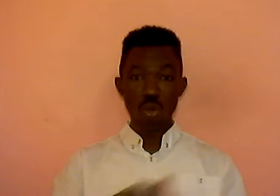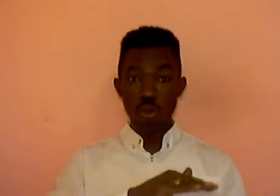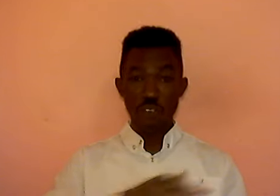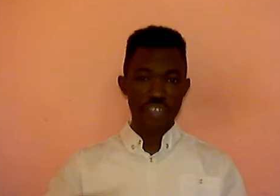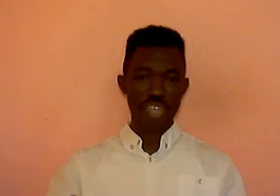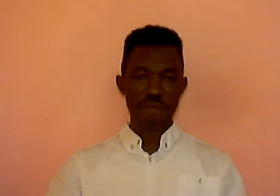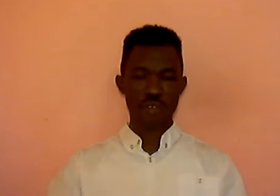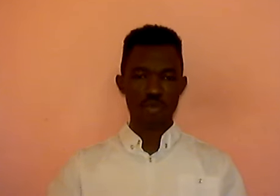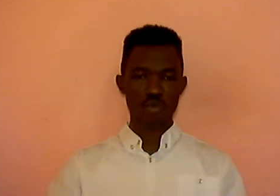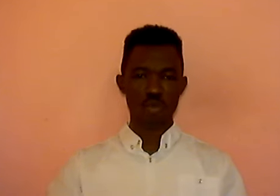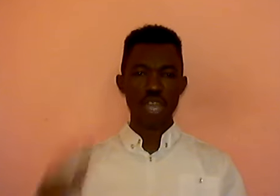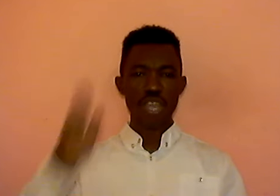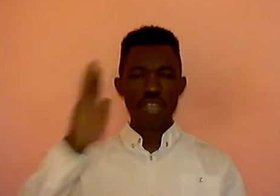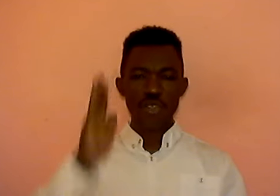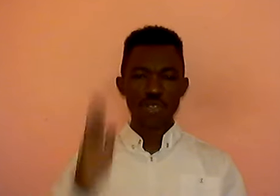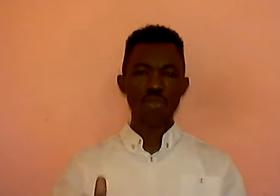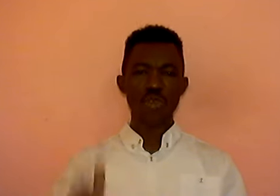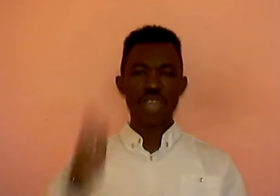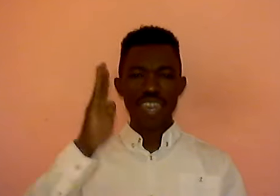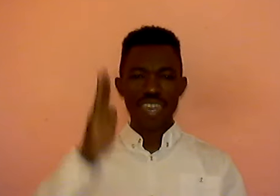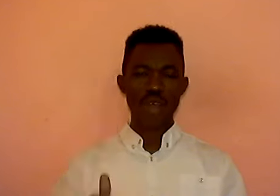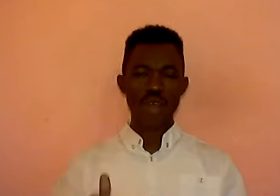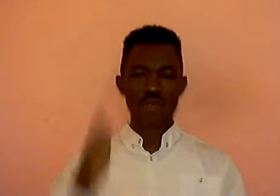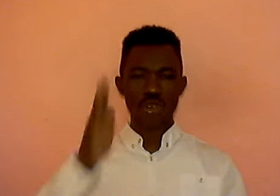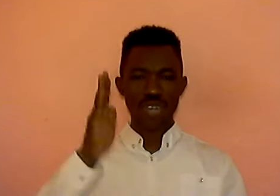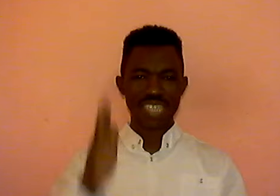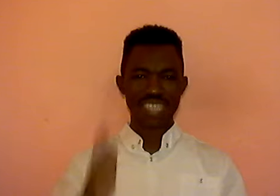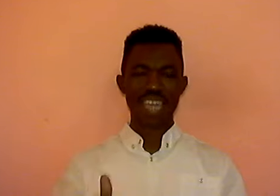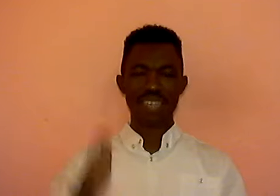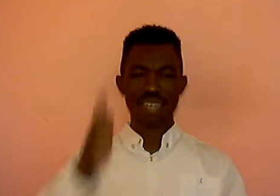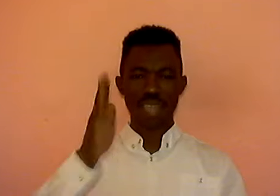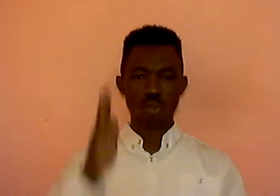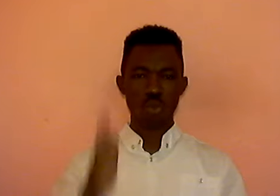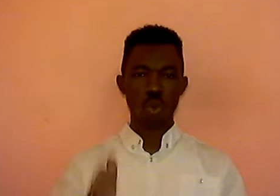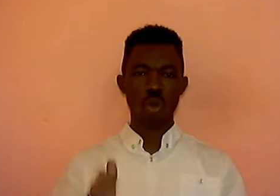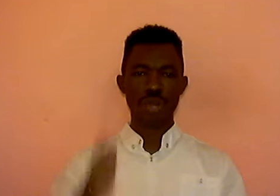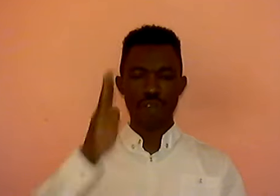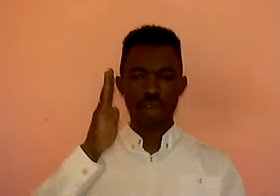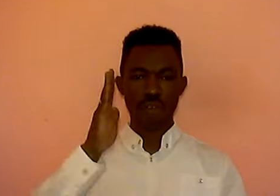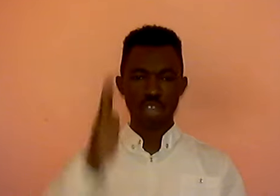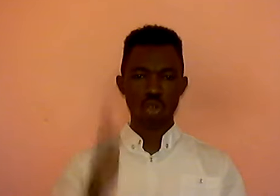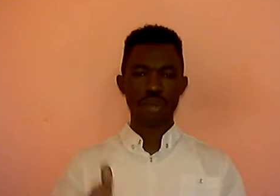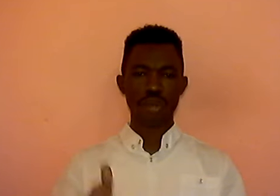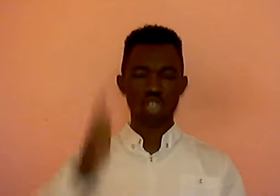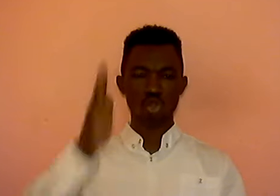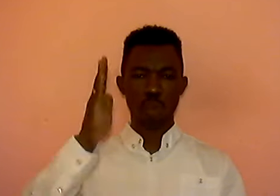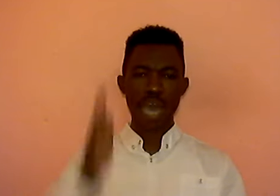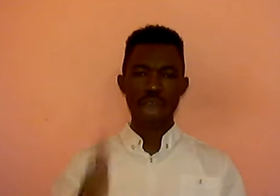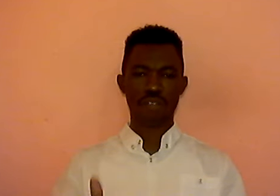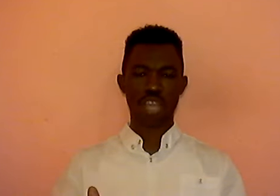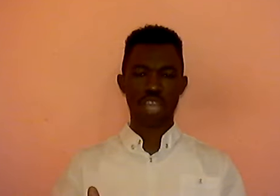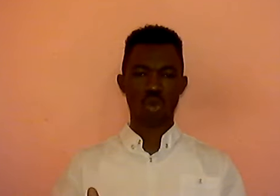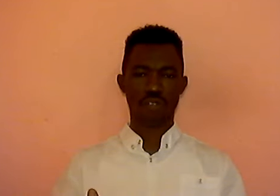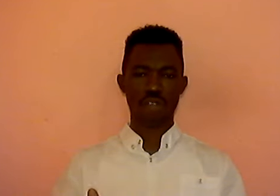no fame for you. So now we can understand that the word of our God is so powerful enough